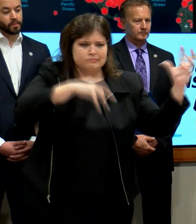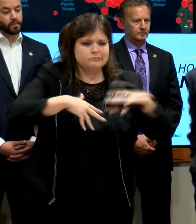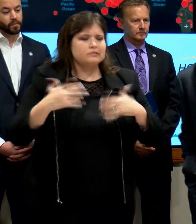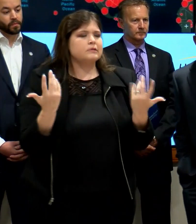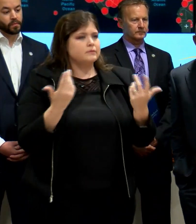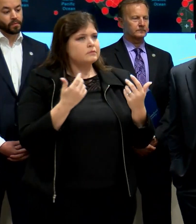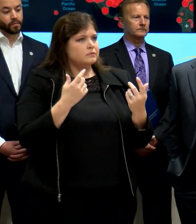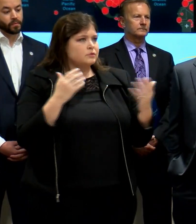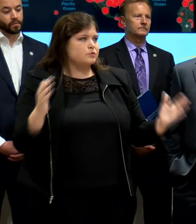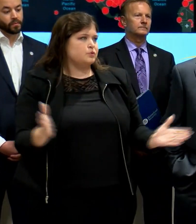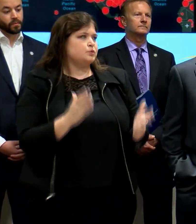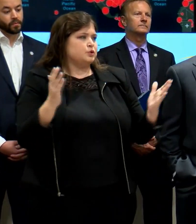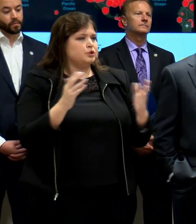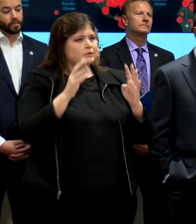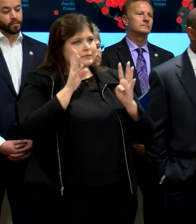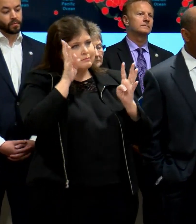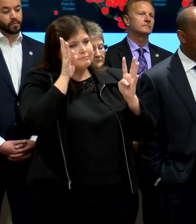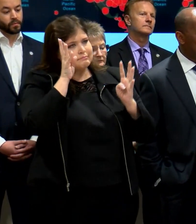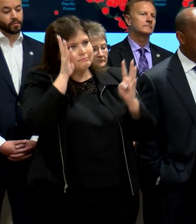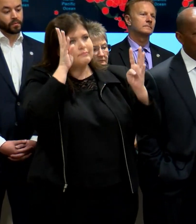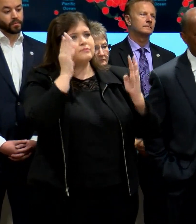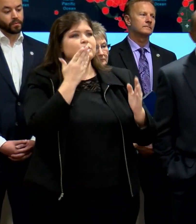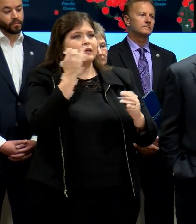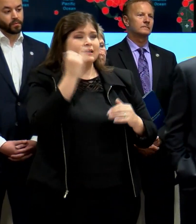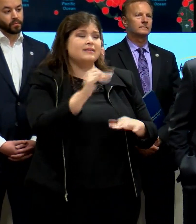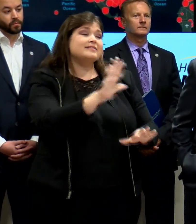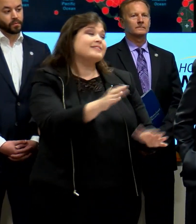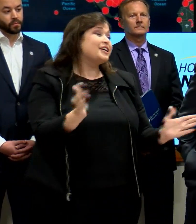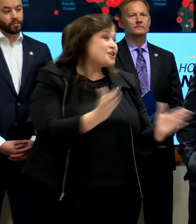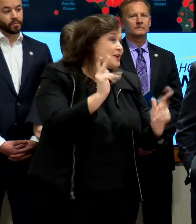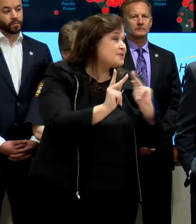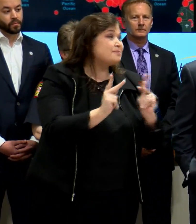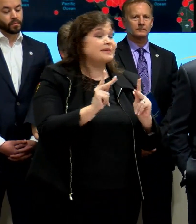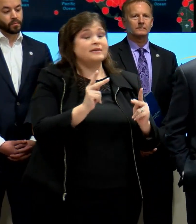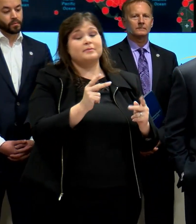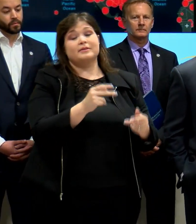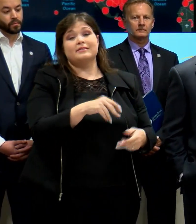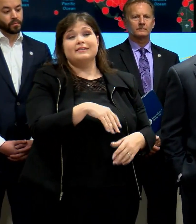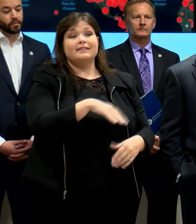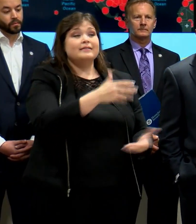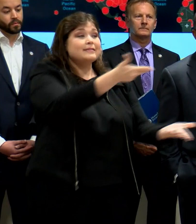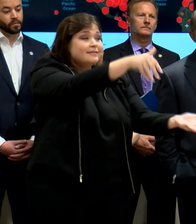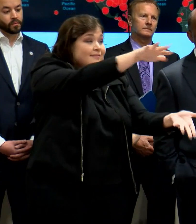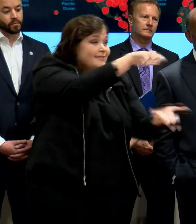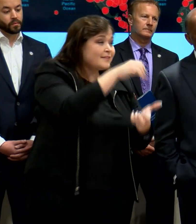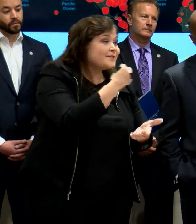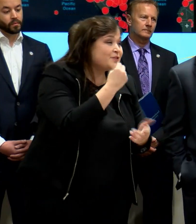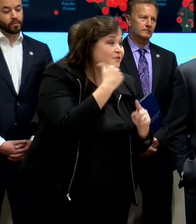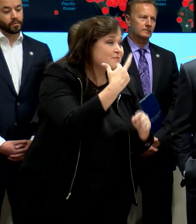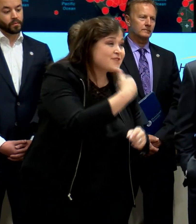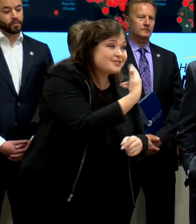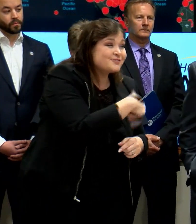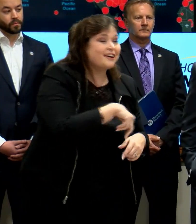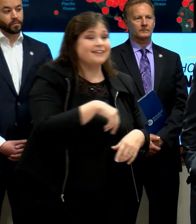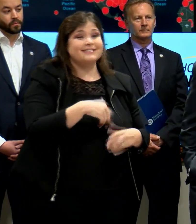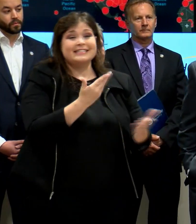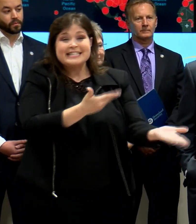And let me encourage people, take out, pick up, delivery, take out, pick up, delivery. In talking